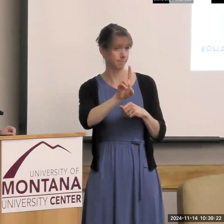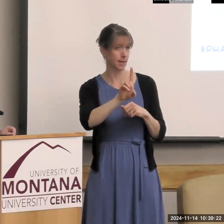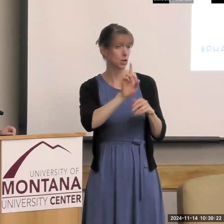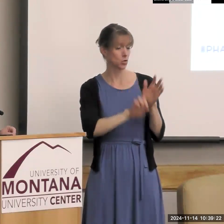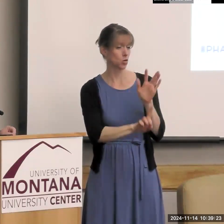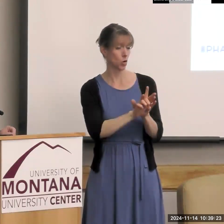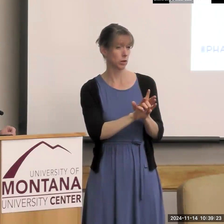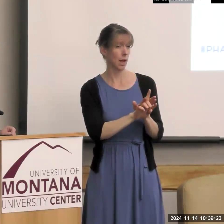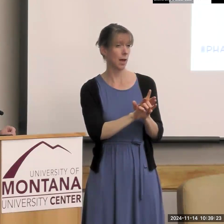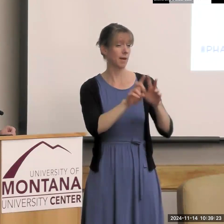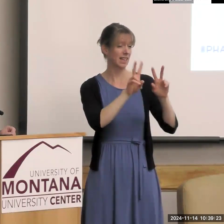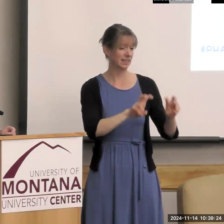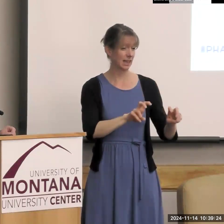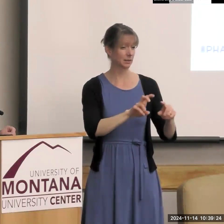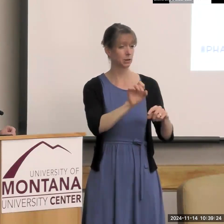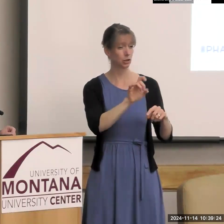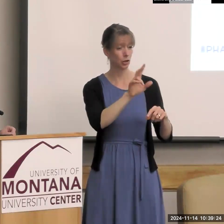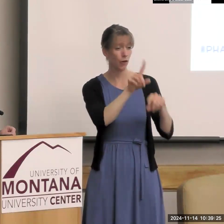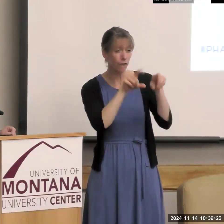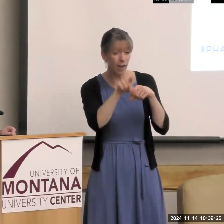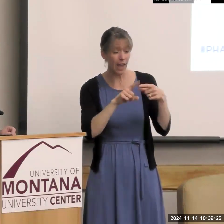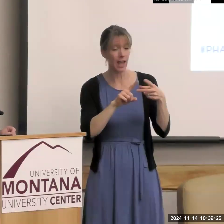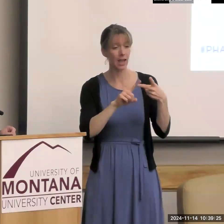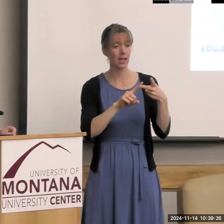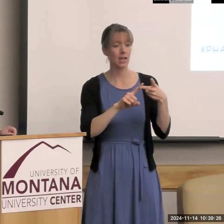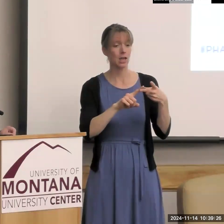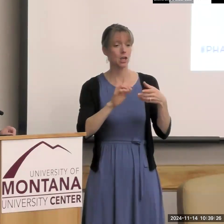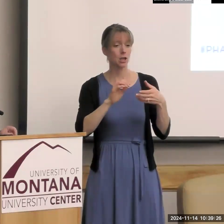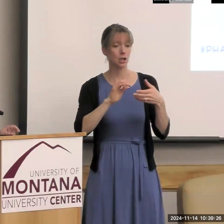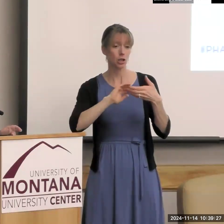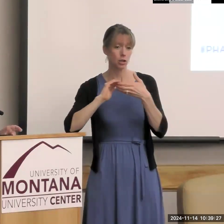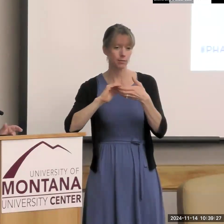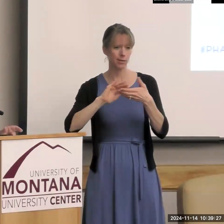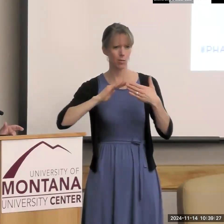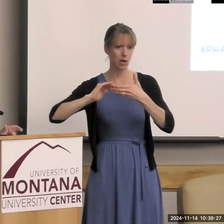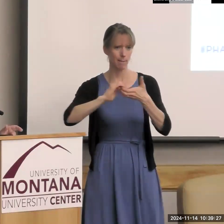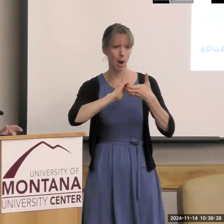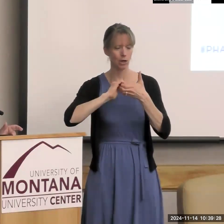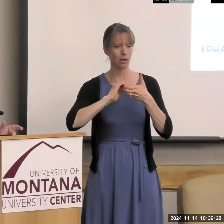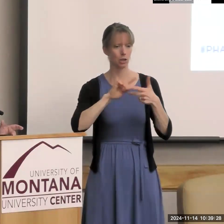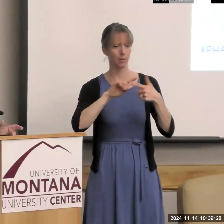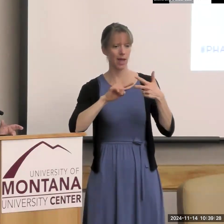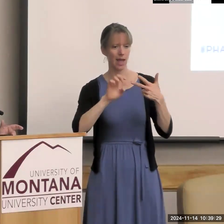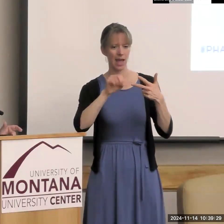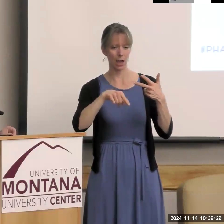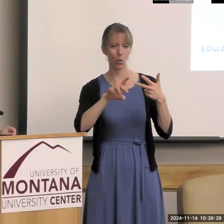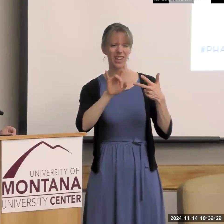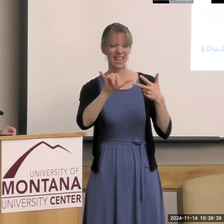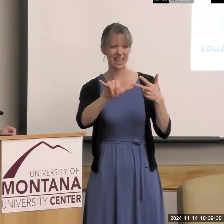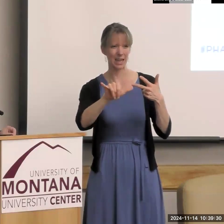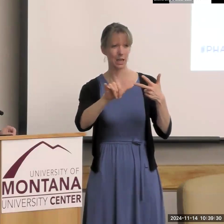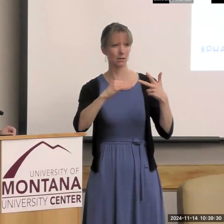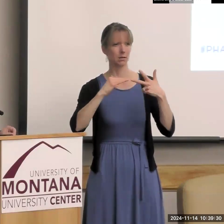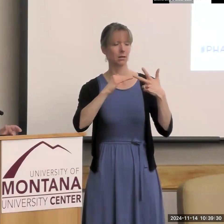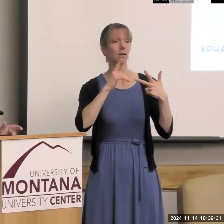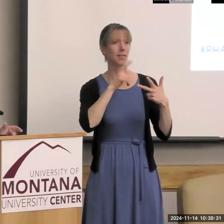right? Assessment and surveillance, community partnership development, equity. I mean, these are things we've been talking about for the last couple of days, right? So this is